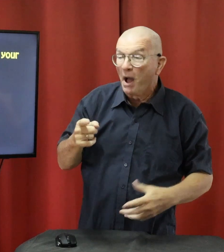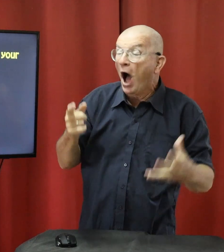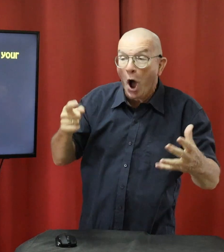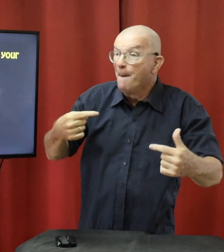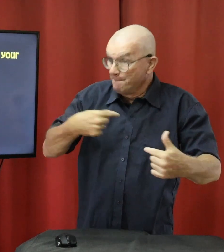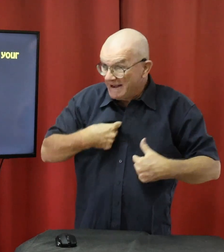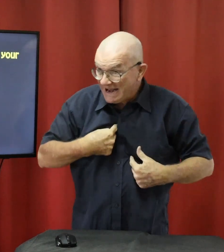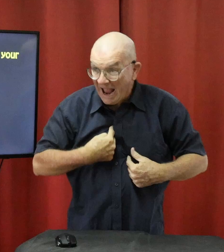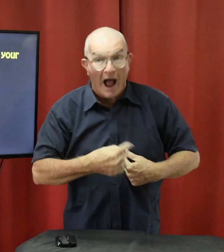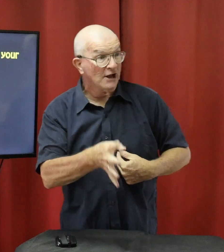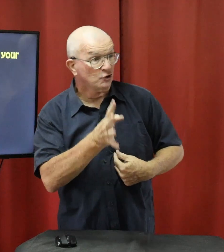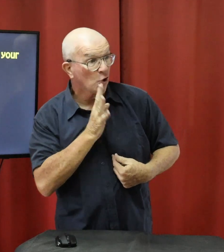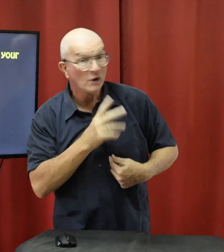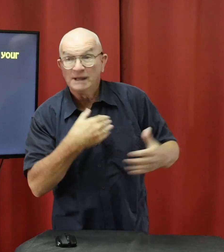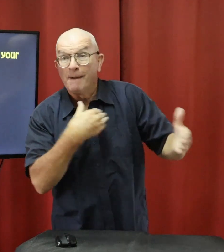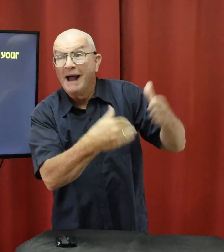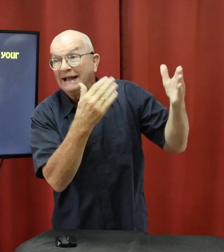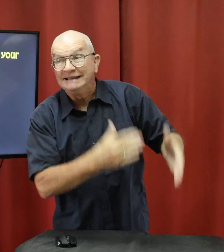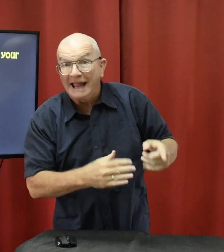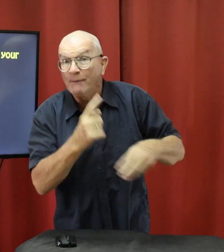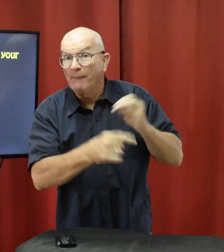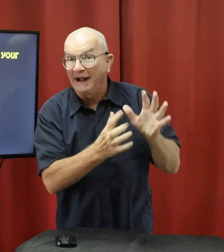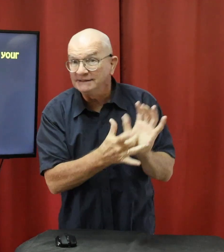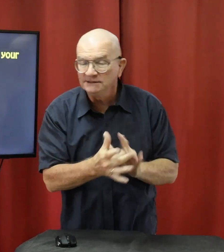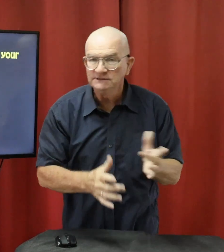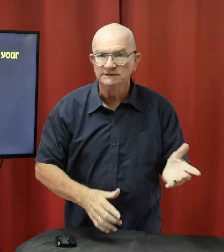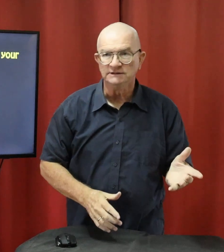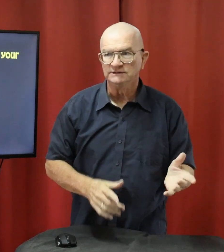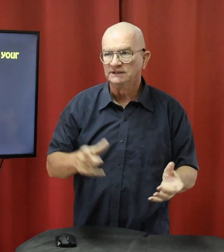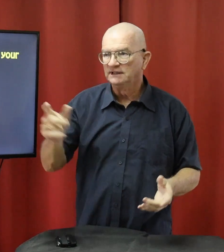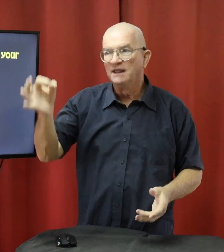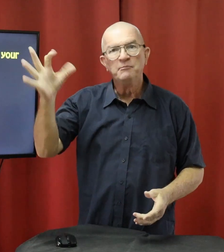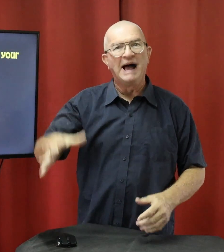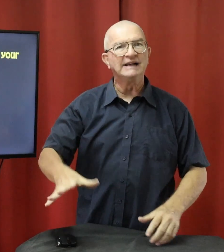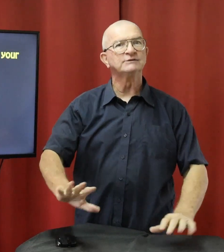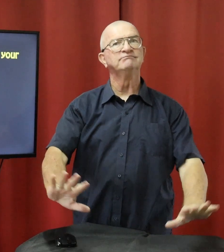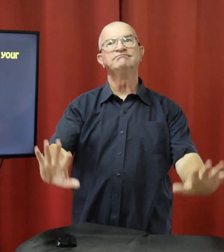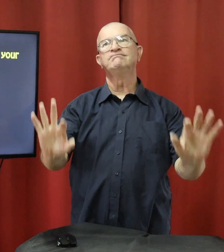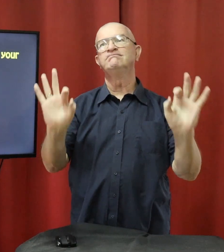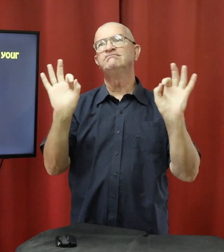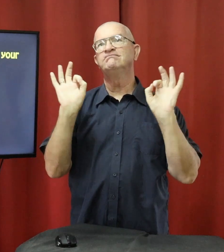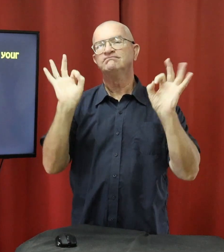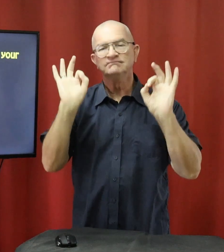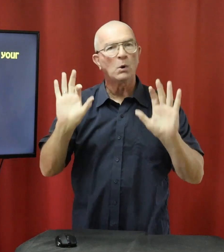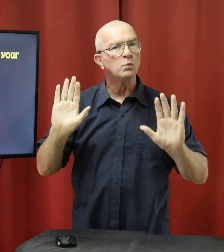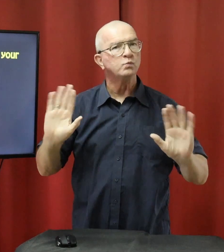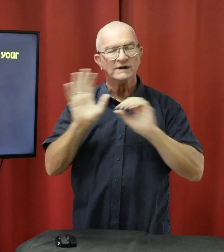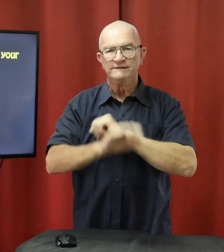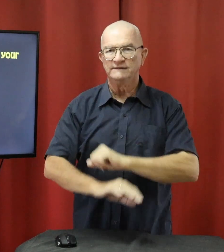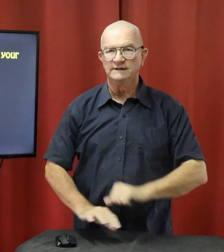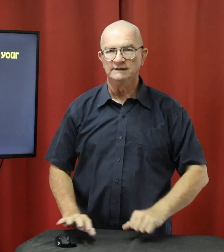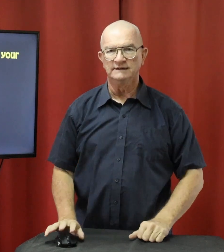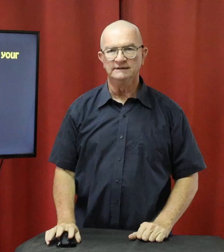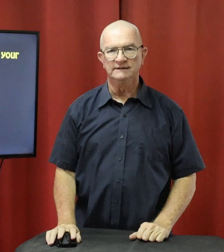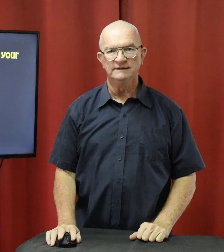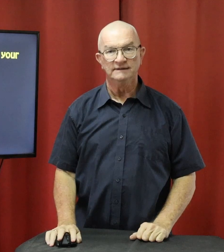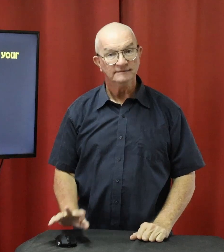Tell him, oh, I shared with someone about Jesus, the pastor will be